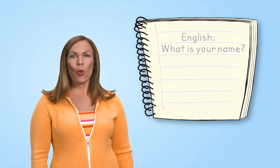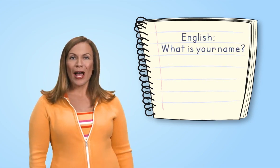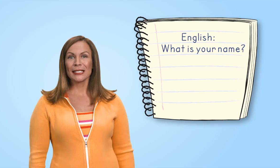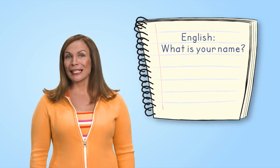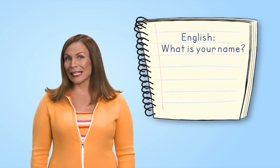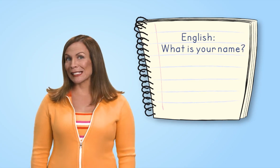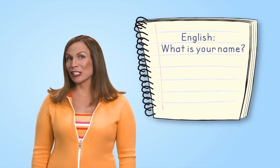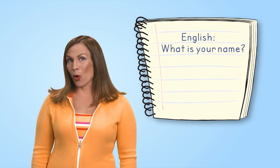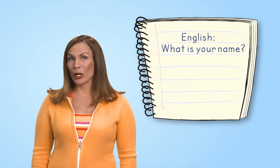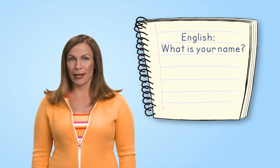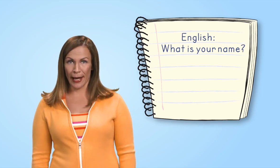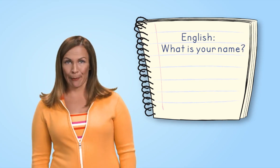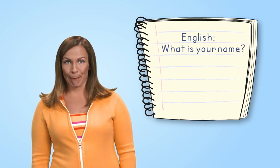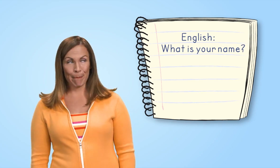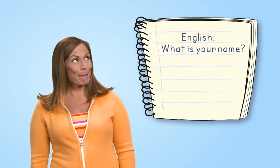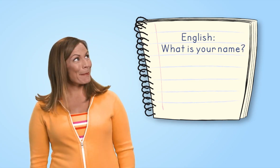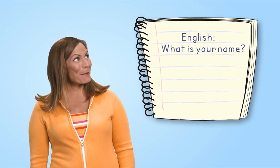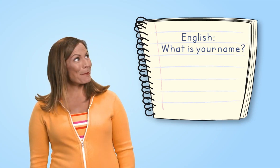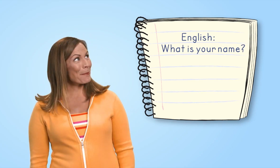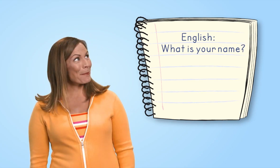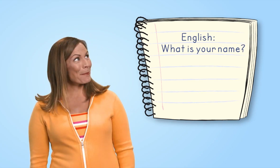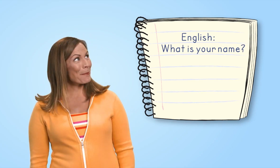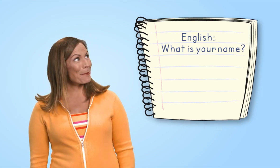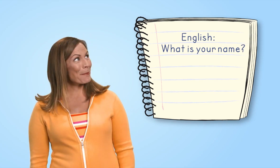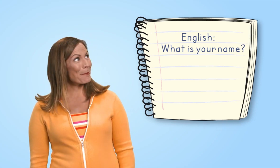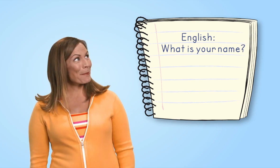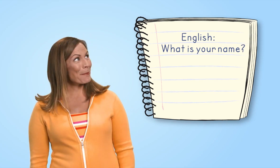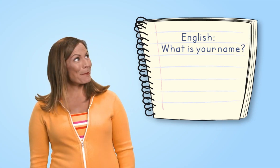What is your name? What is the little word?